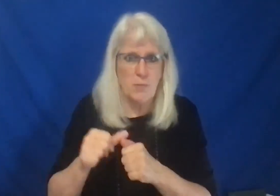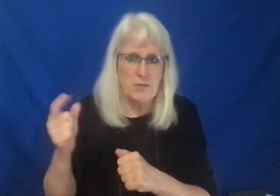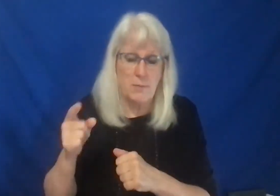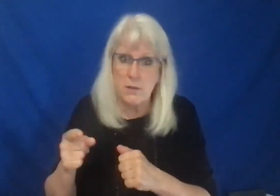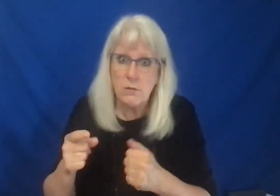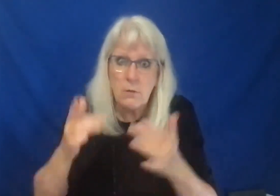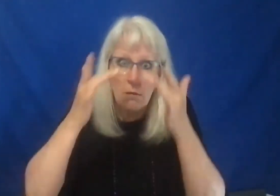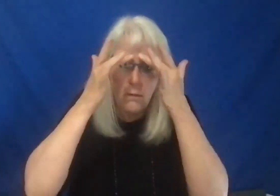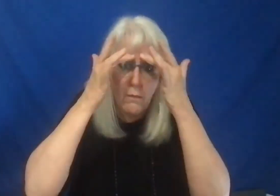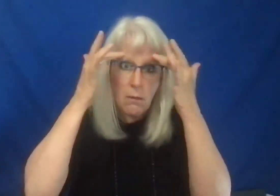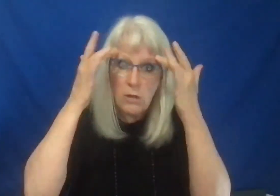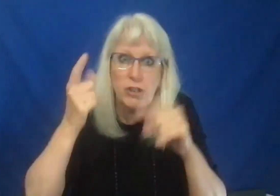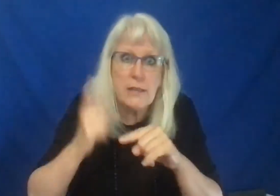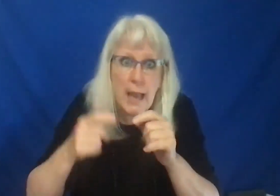not capable of remembering. And my